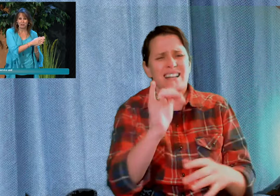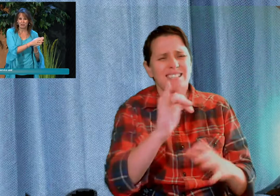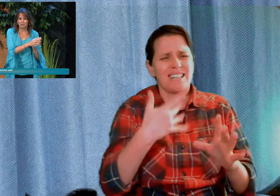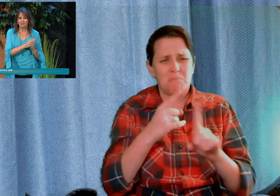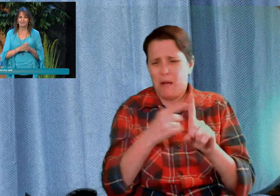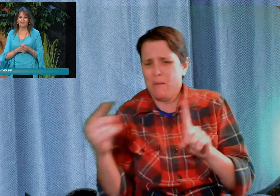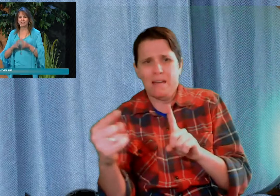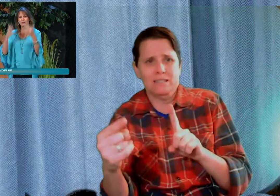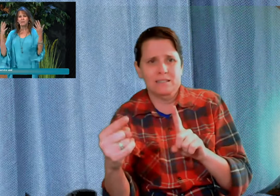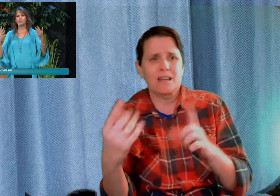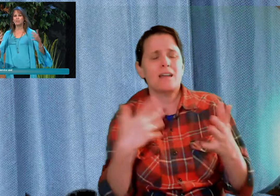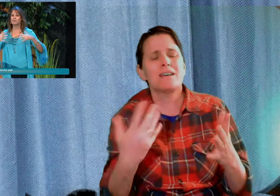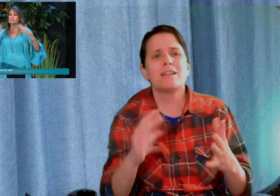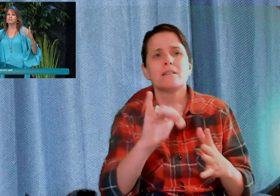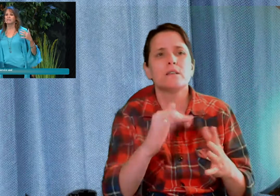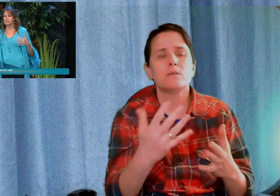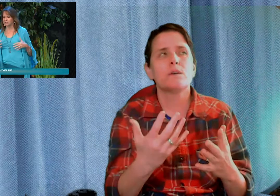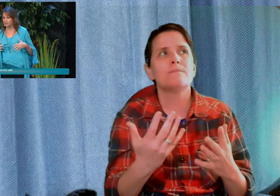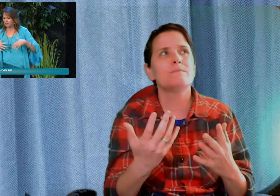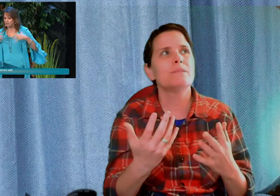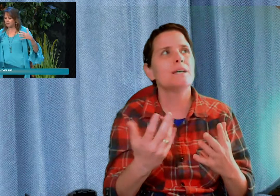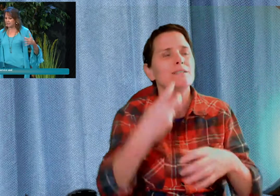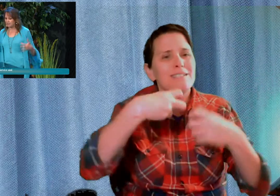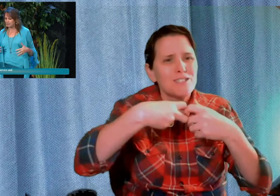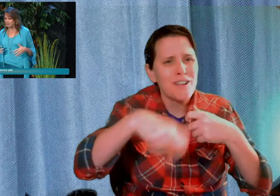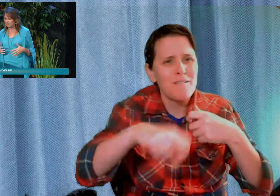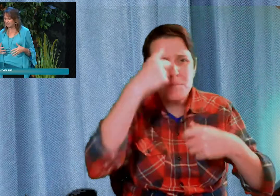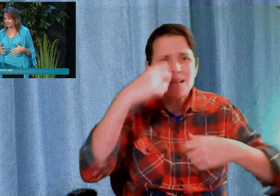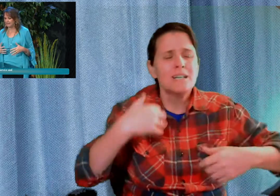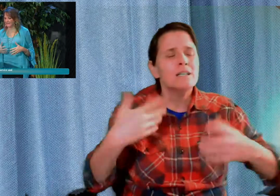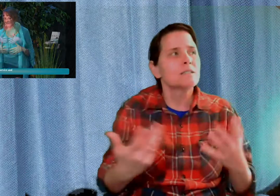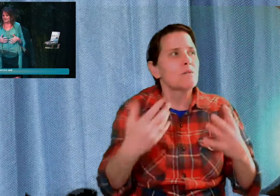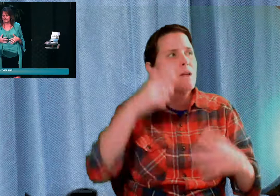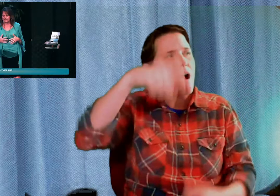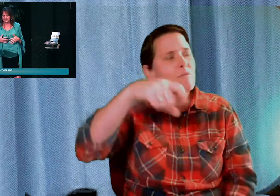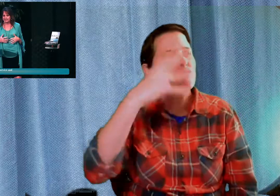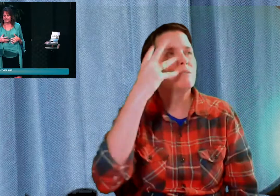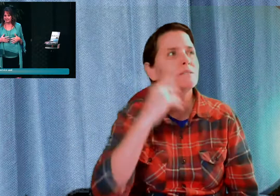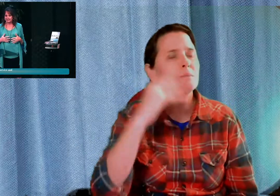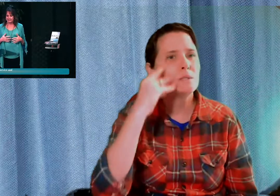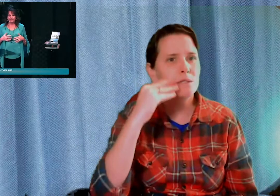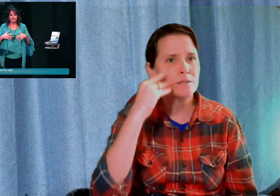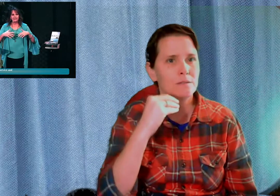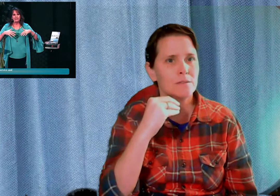we choose, right? Because we don't want to look, we don't want to tell the truth, we don't want to experience that.